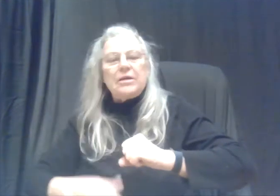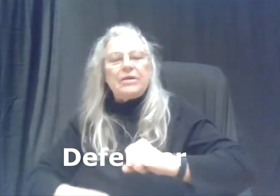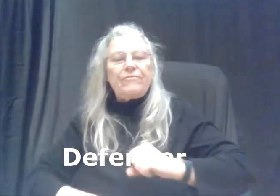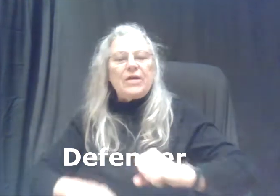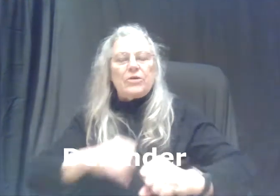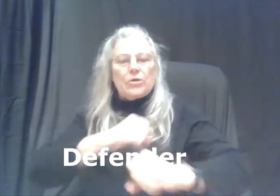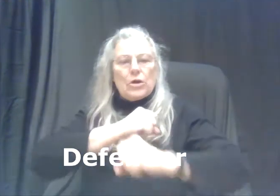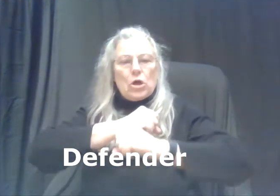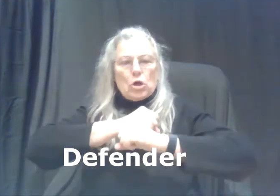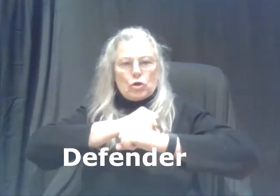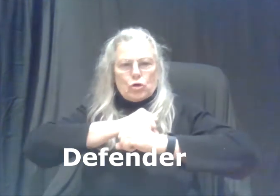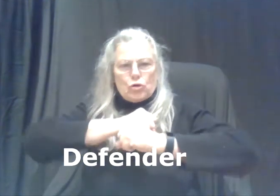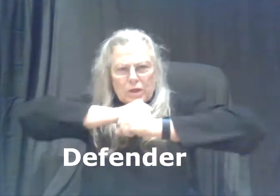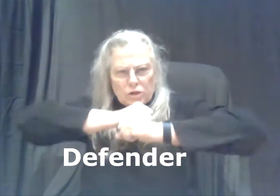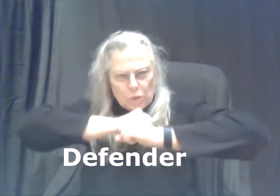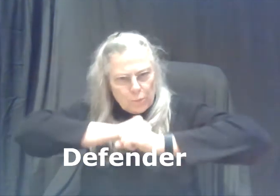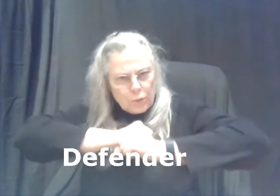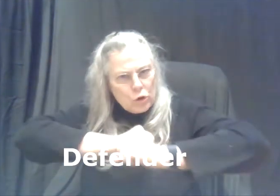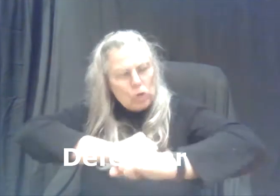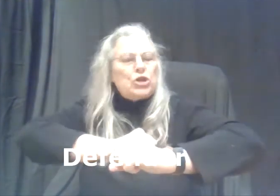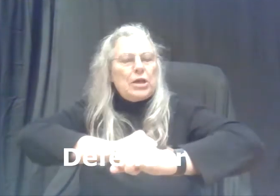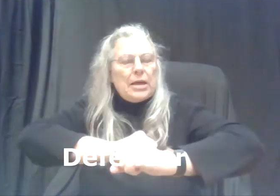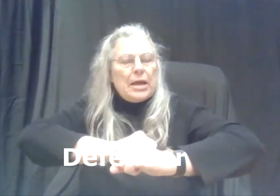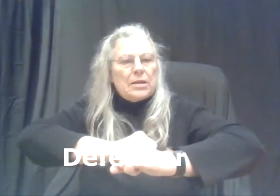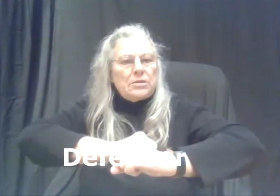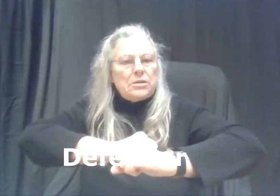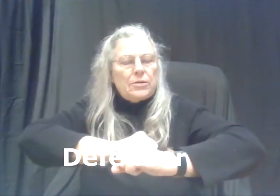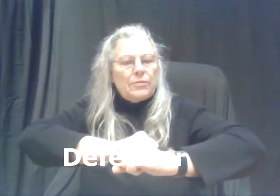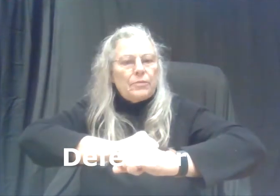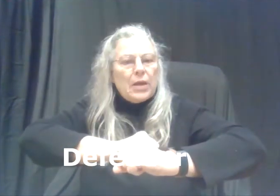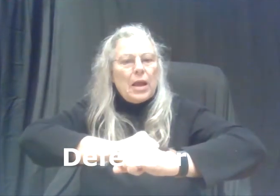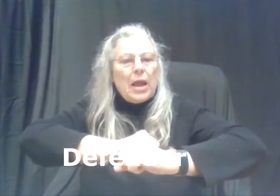Defender. Two things you're pushing against. And so